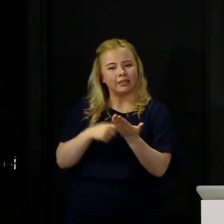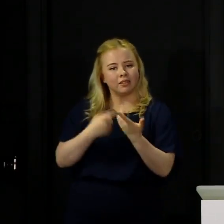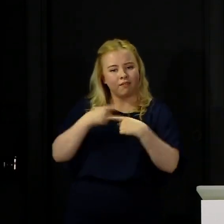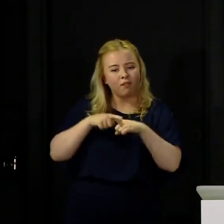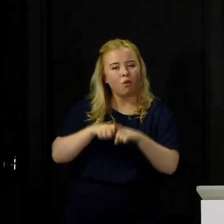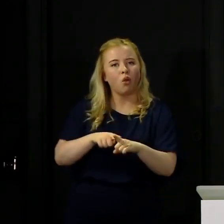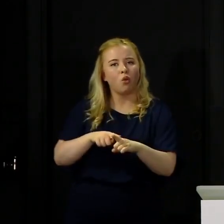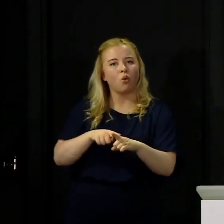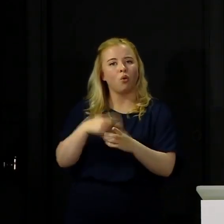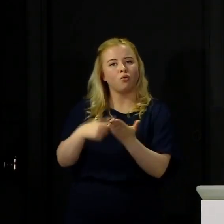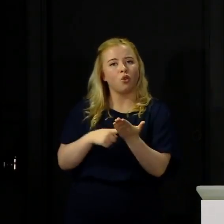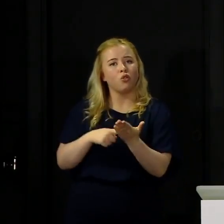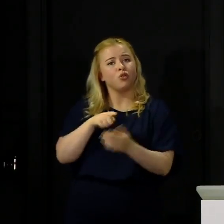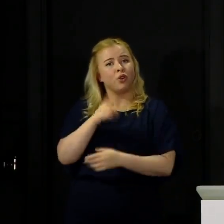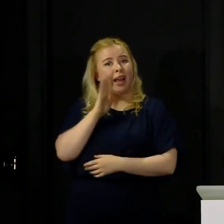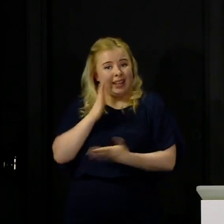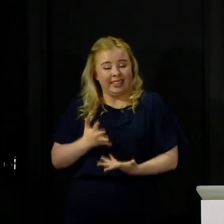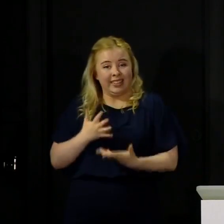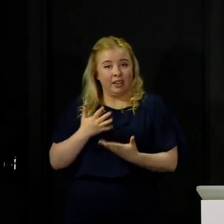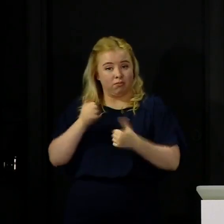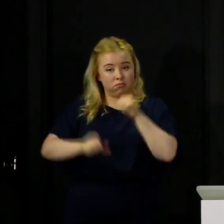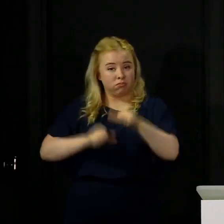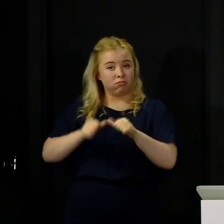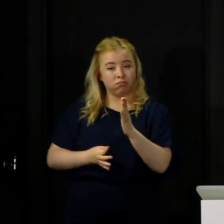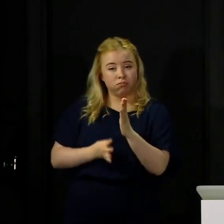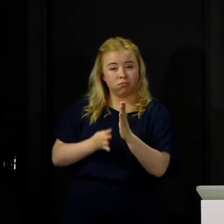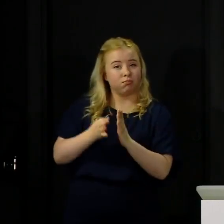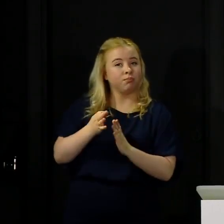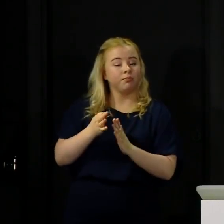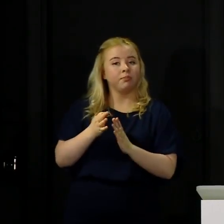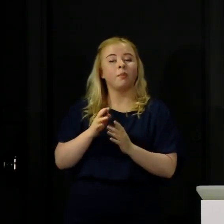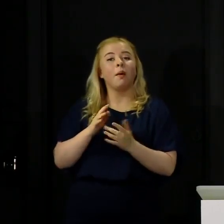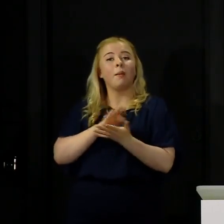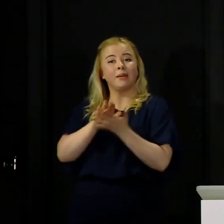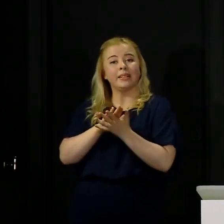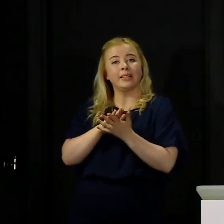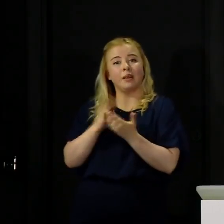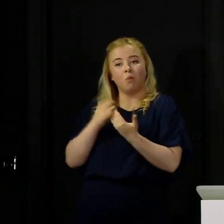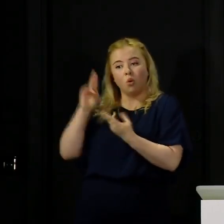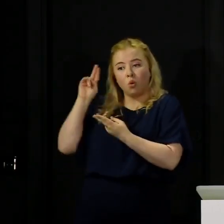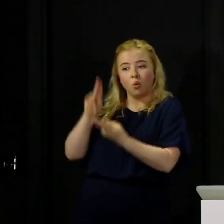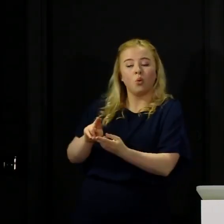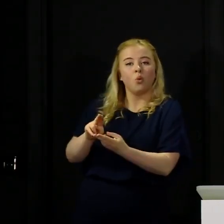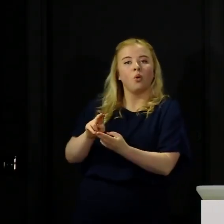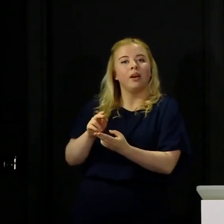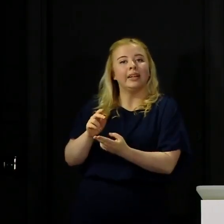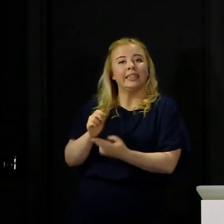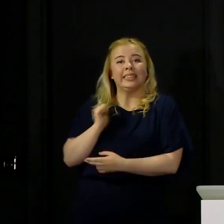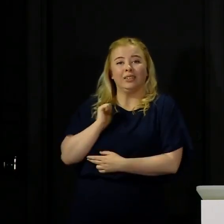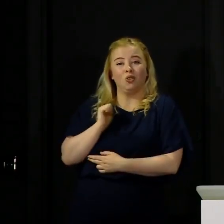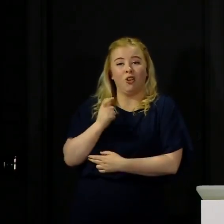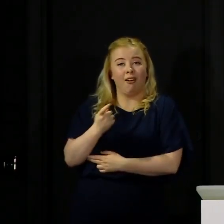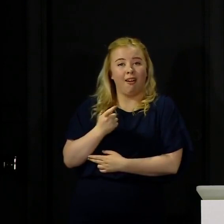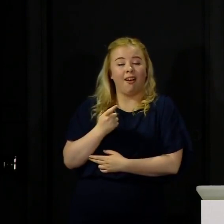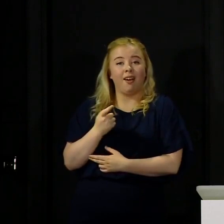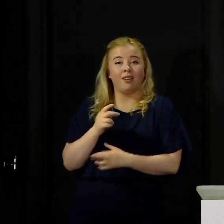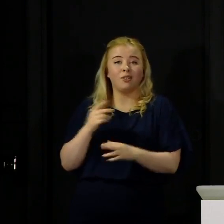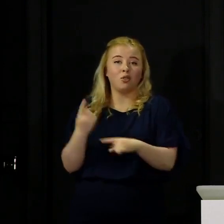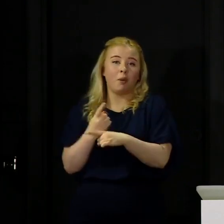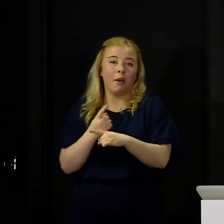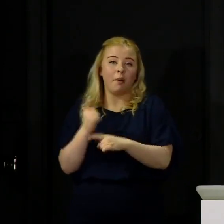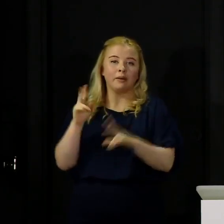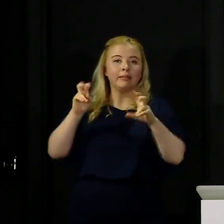rules. As you hear today, we are making so much progress, and the more we suppress this virus, then the sooner it will be that we're talking about